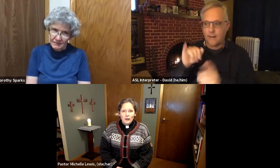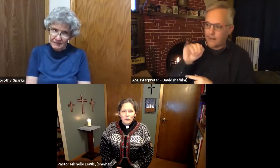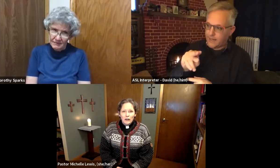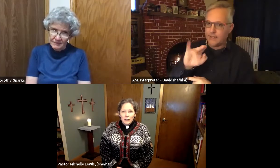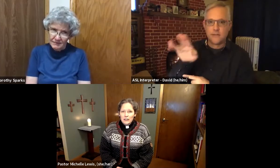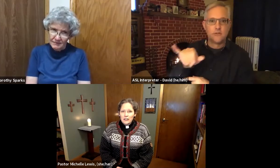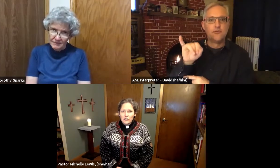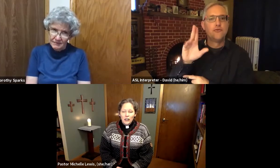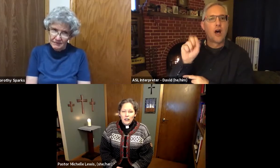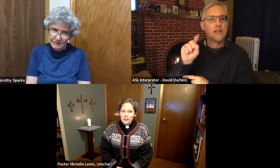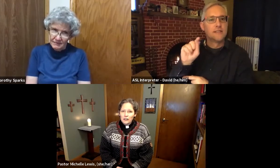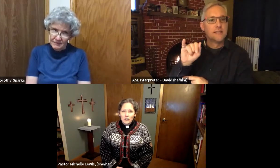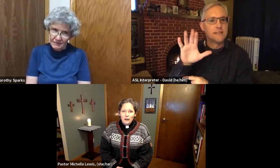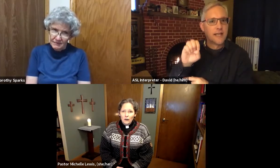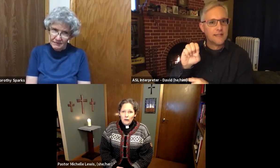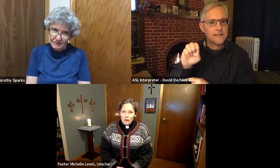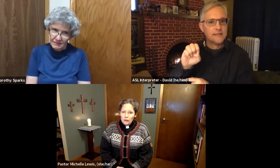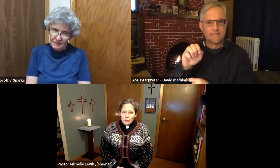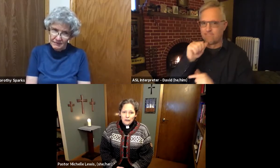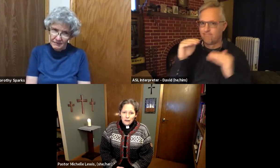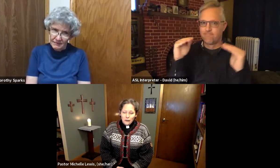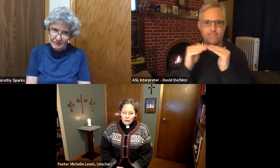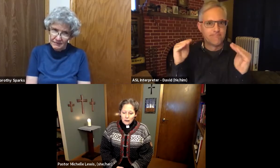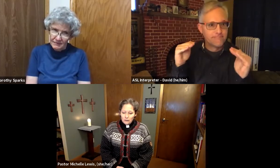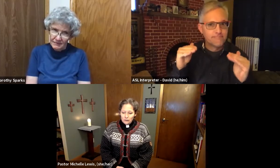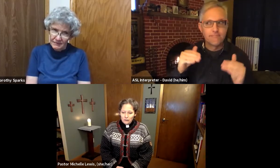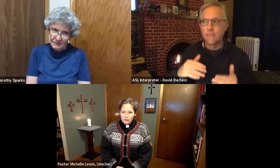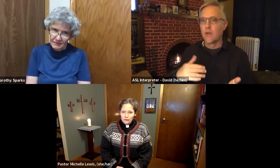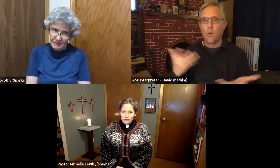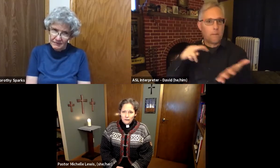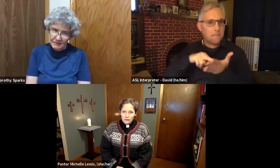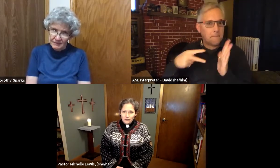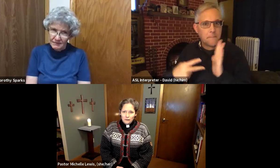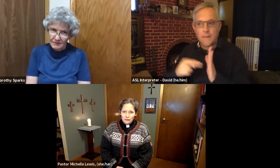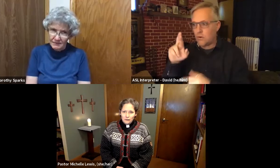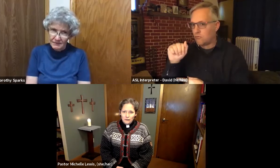And that awareness has changed their whole worldview.